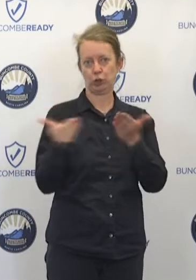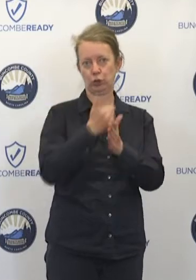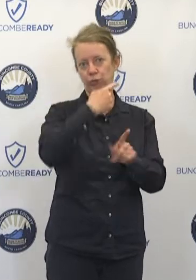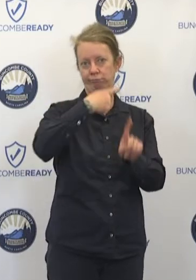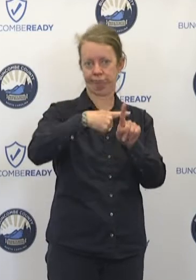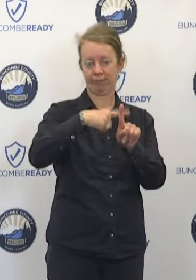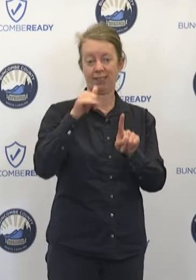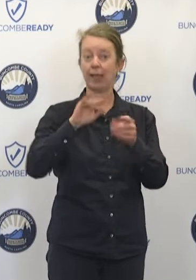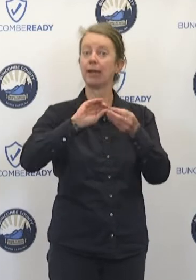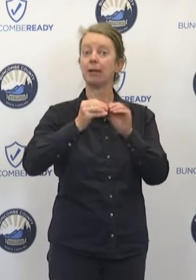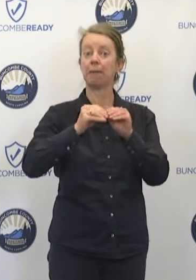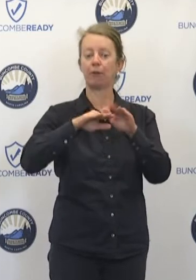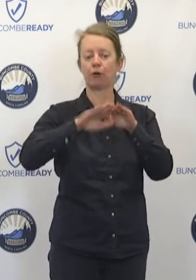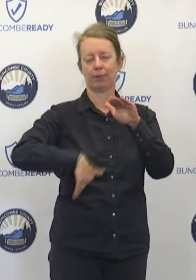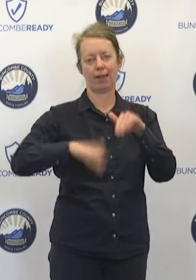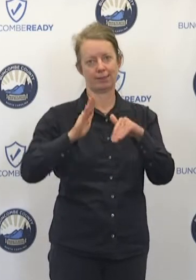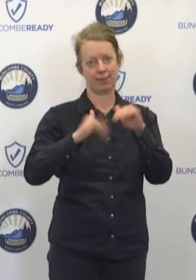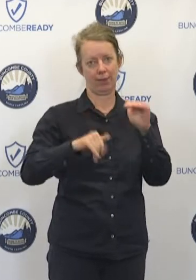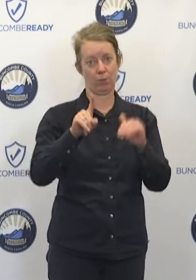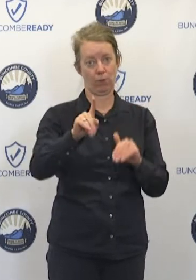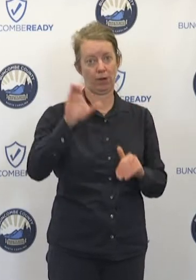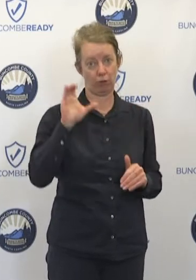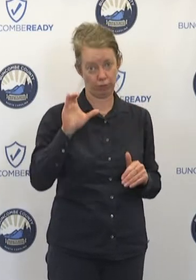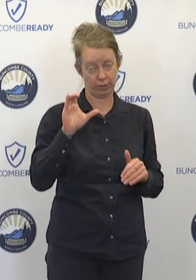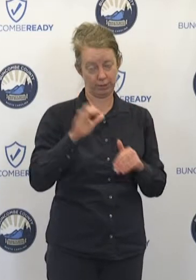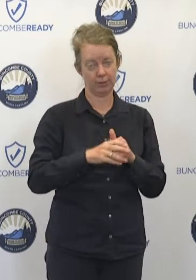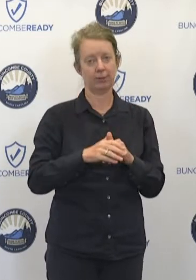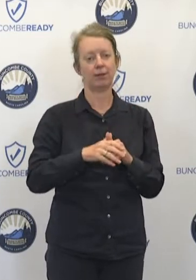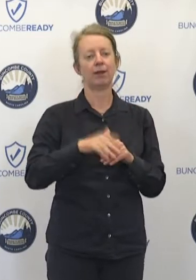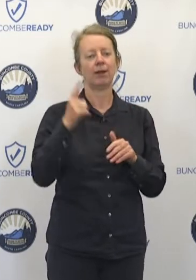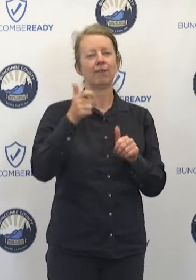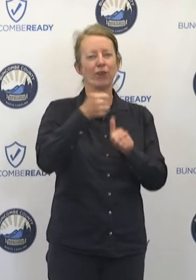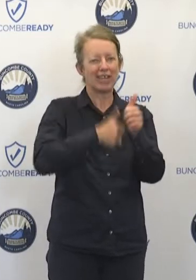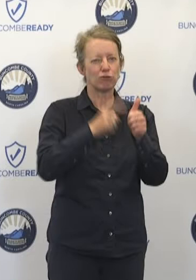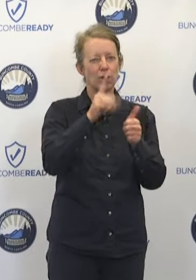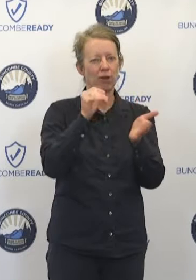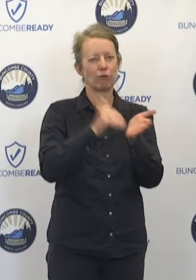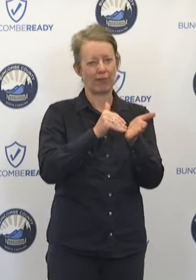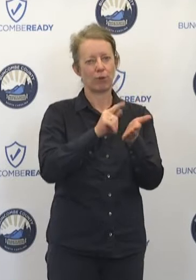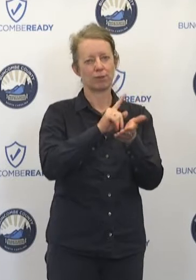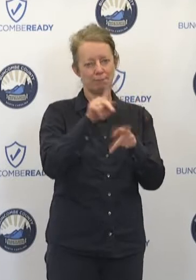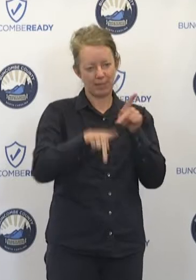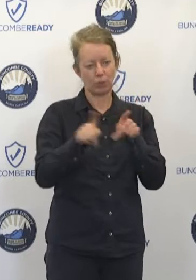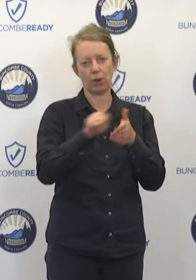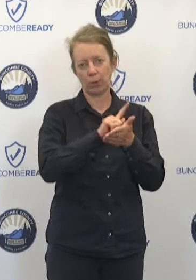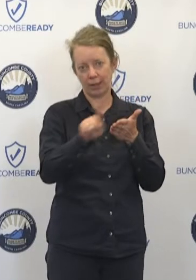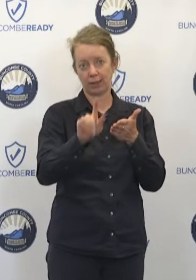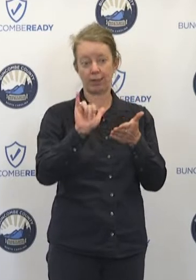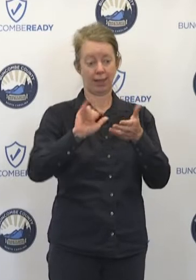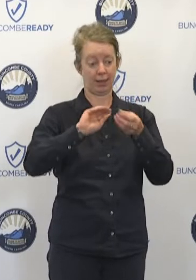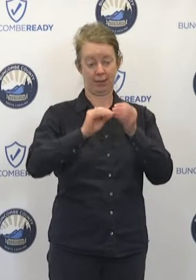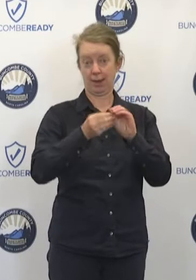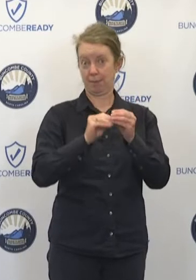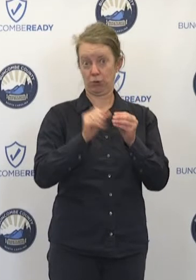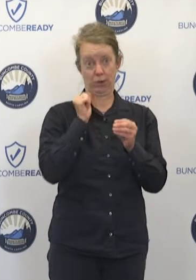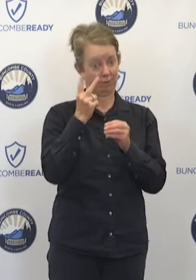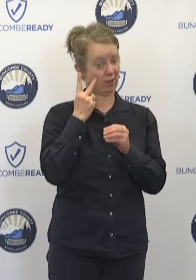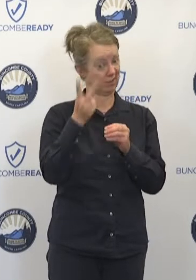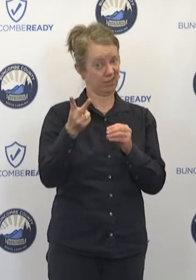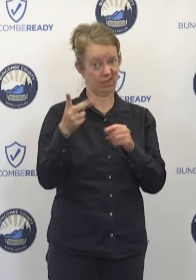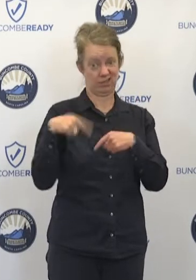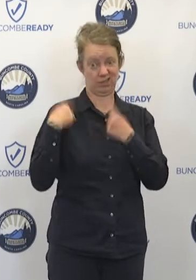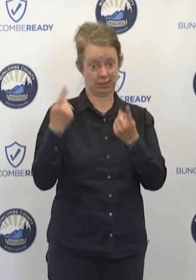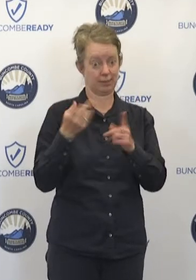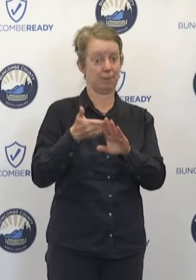indicator has fallen to under 100 new cases per 100,000 per week, a value that we have not seen since pre-surge